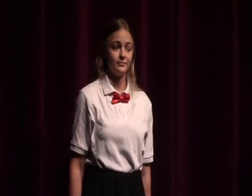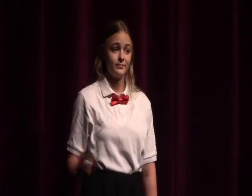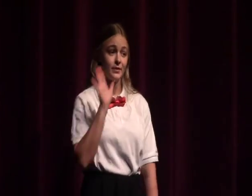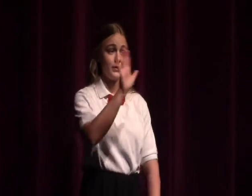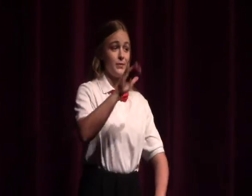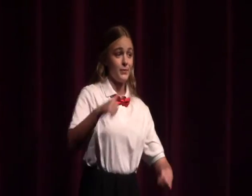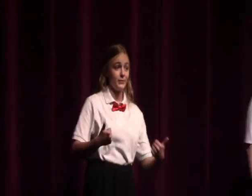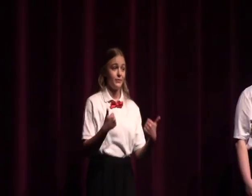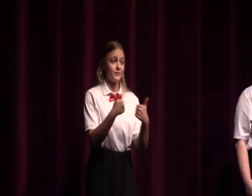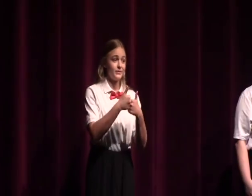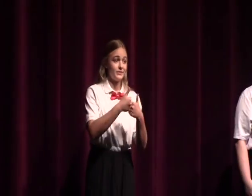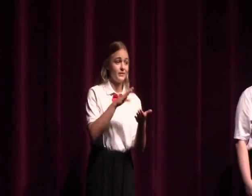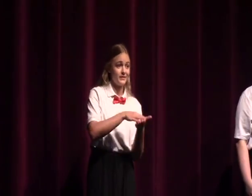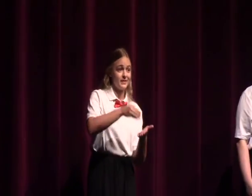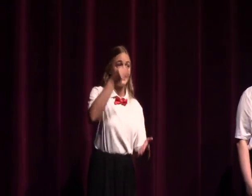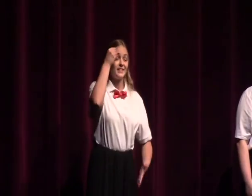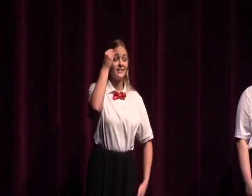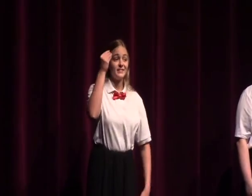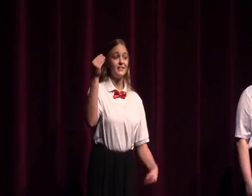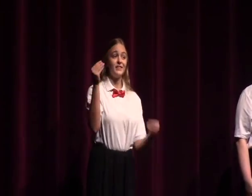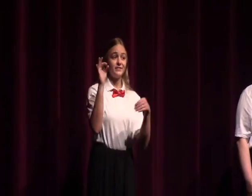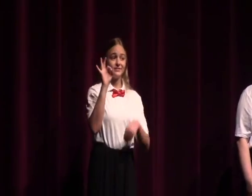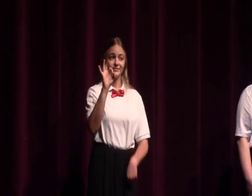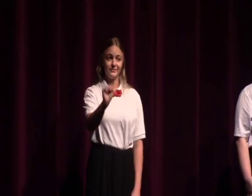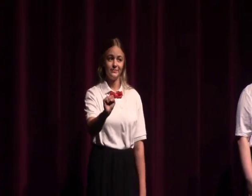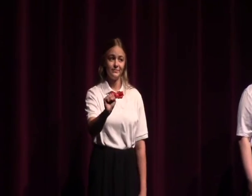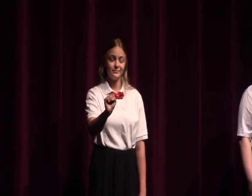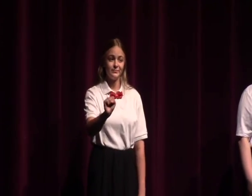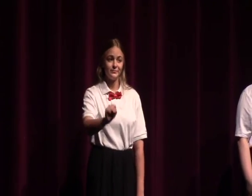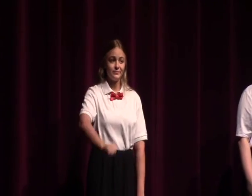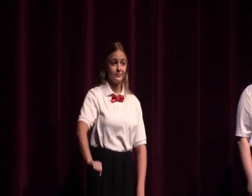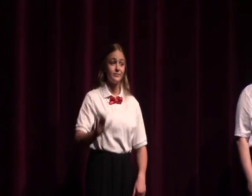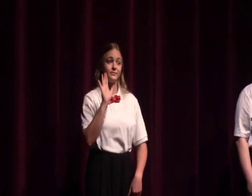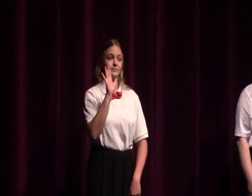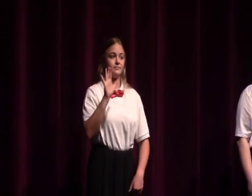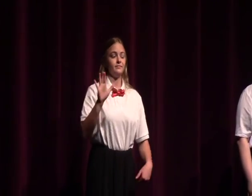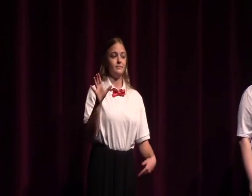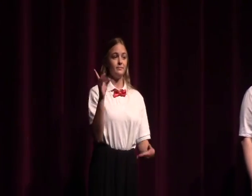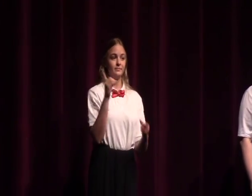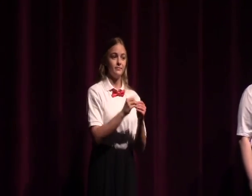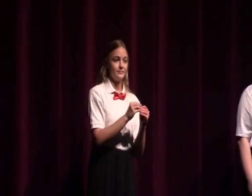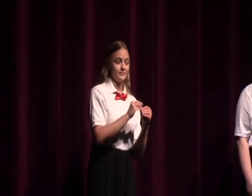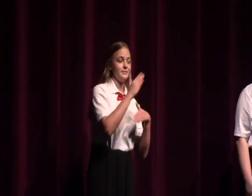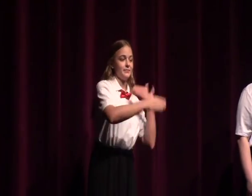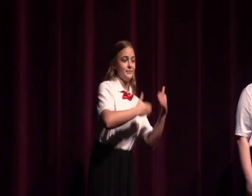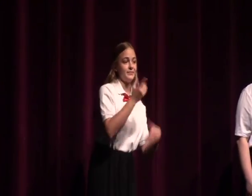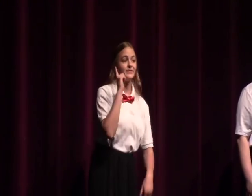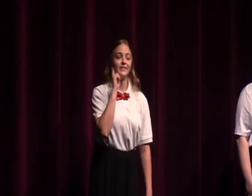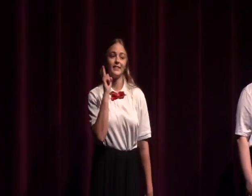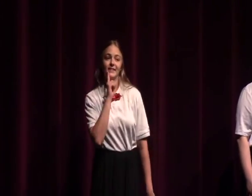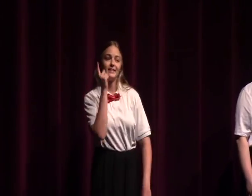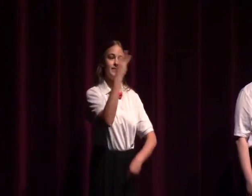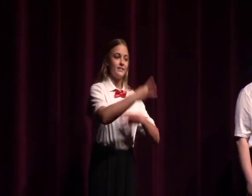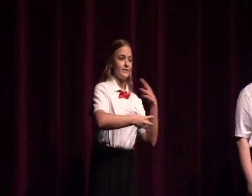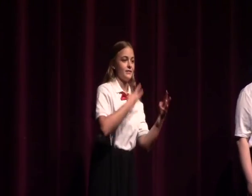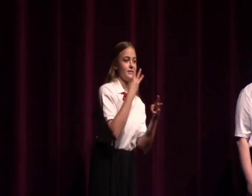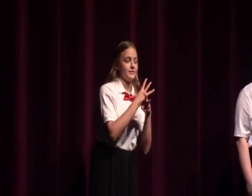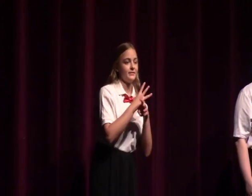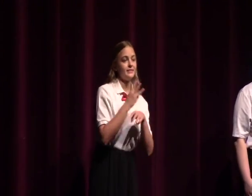So we'd like to challenge you to learn fingerspelling. That's just one more step to connecting the hearing and deaf worlds.